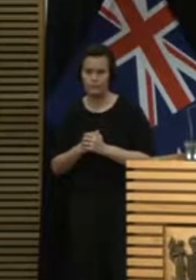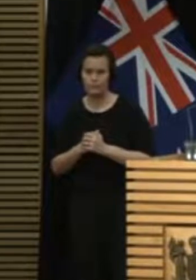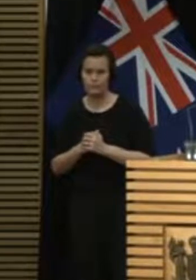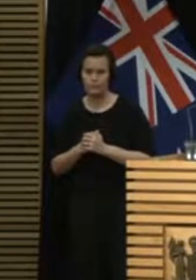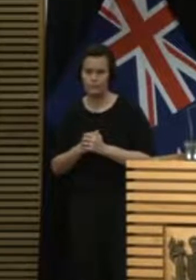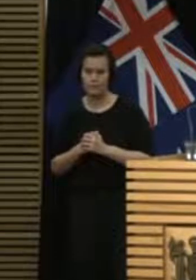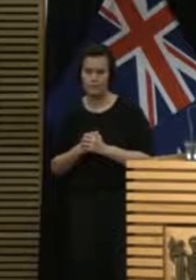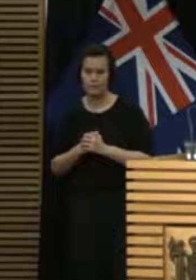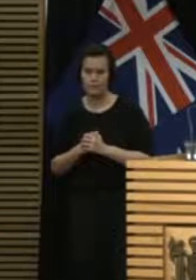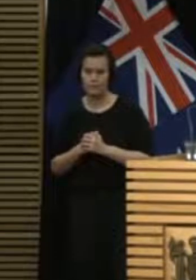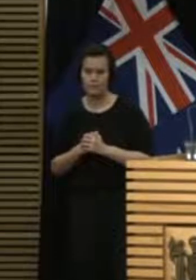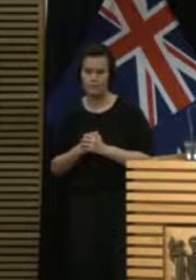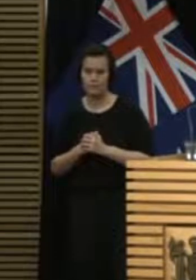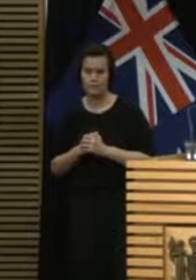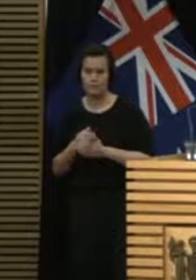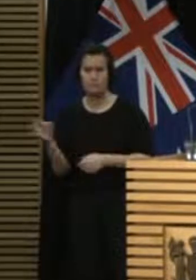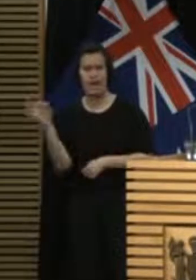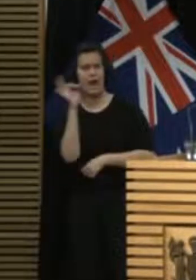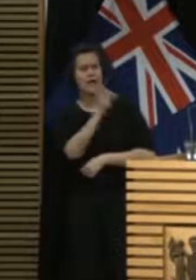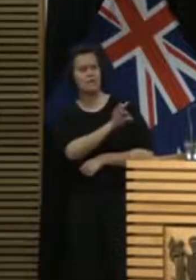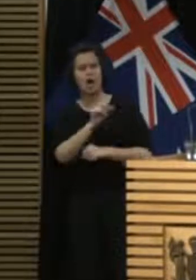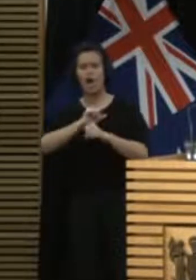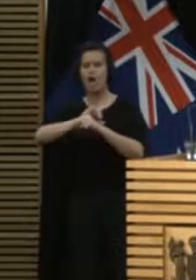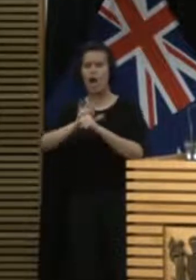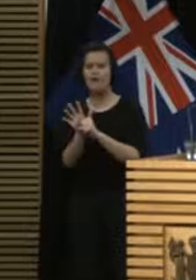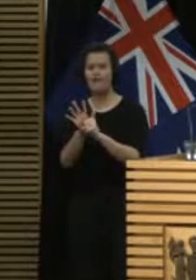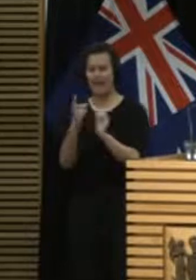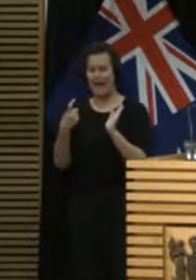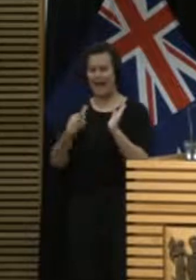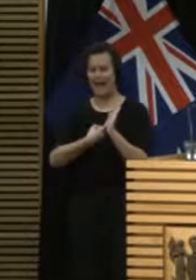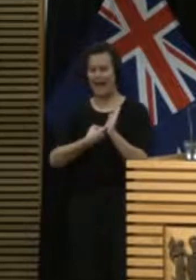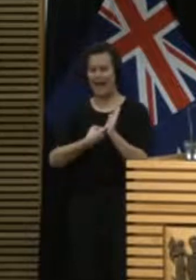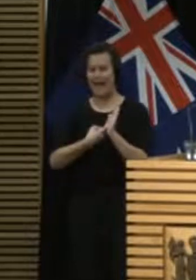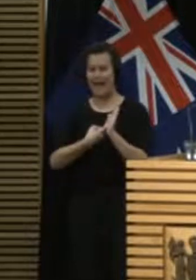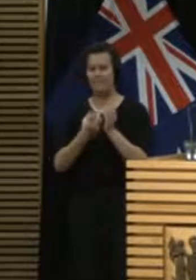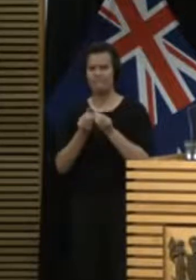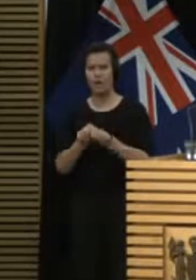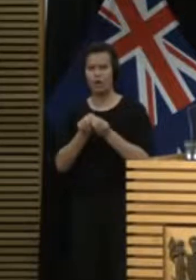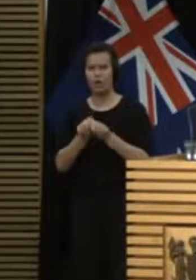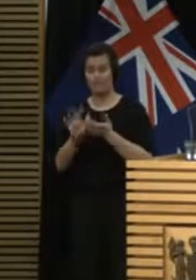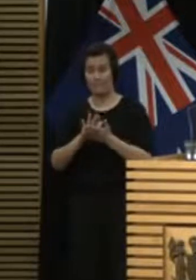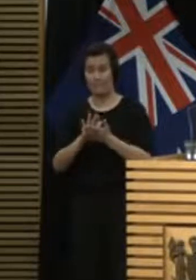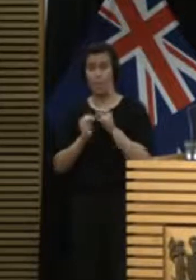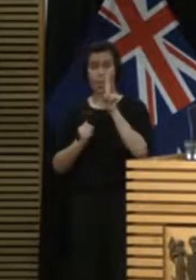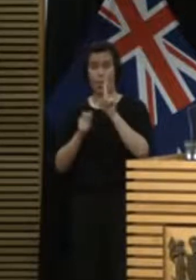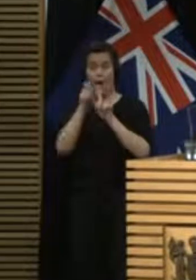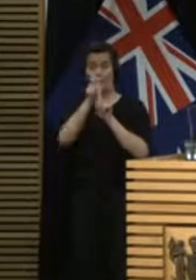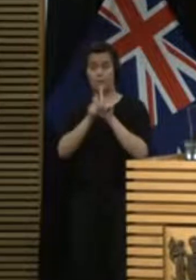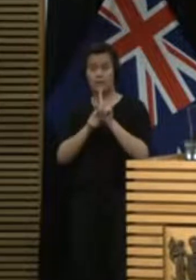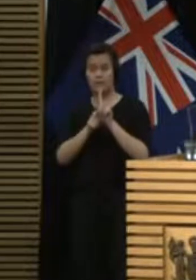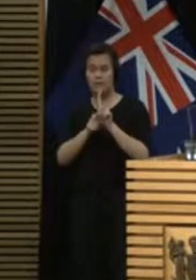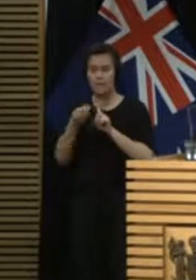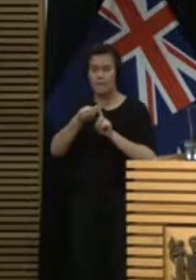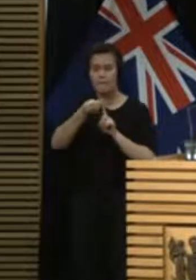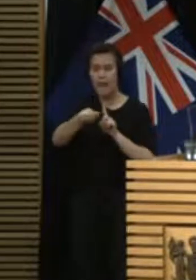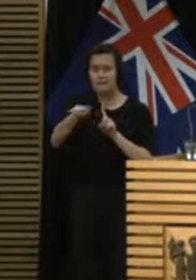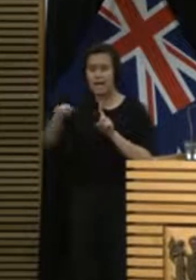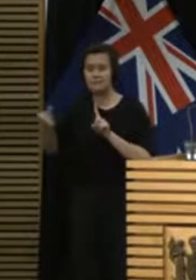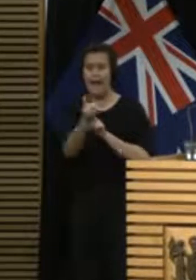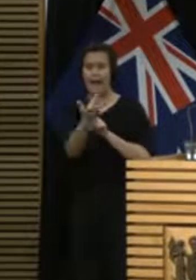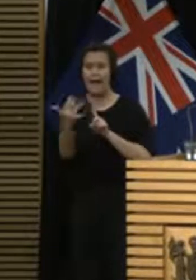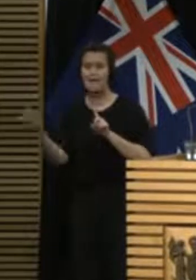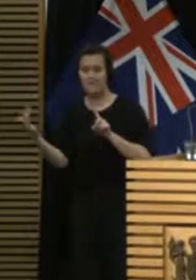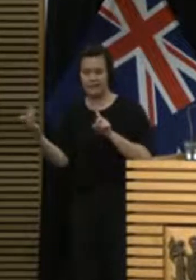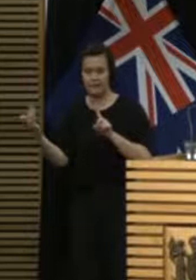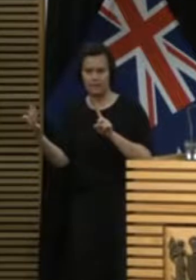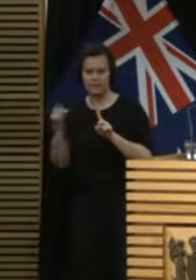the current estimate of the R number in Auckland? So I have Rodney's R. Do you probably have another R? Should we